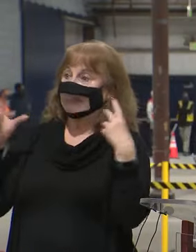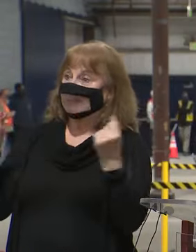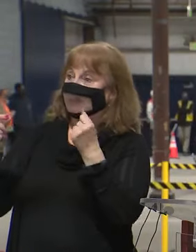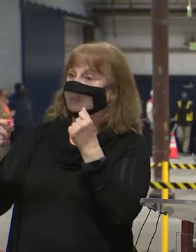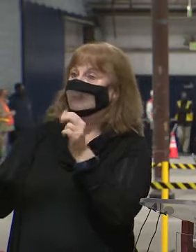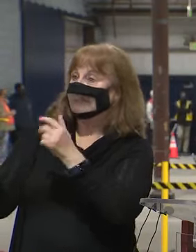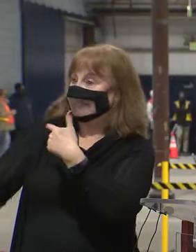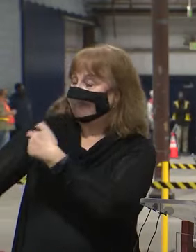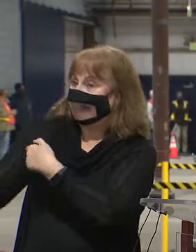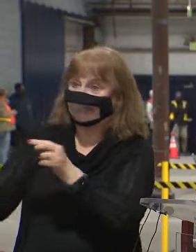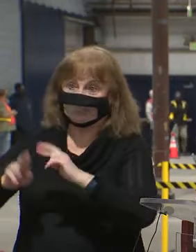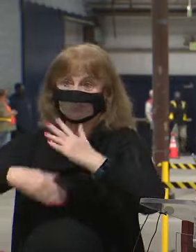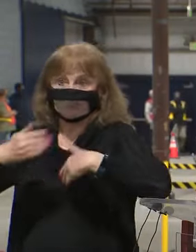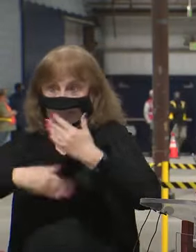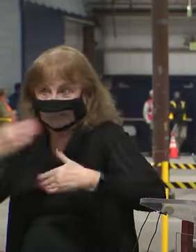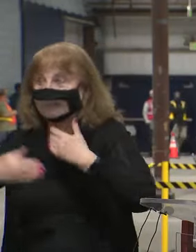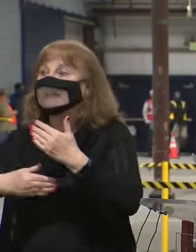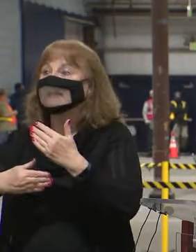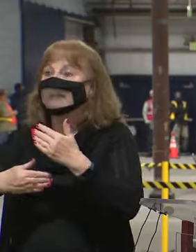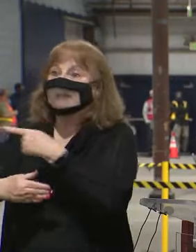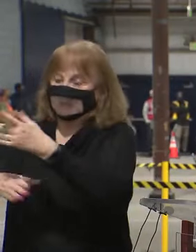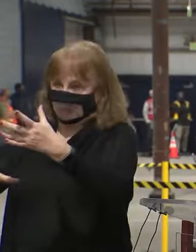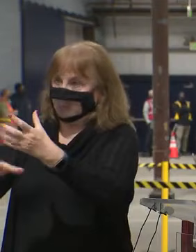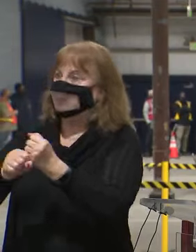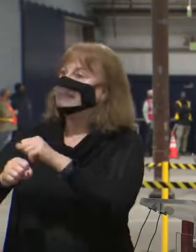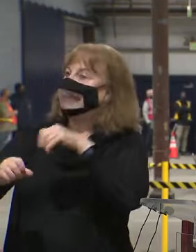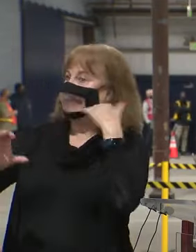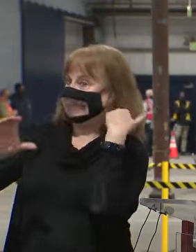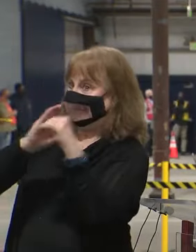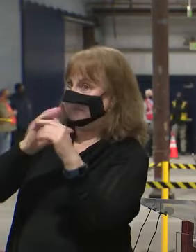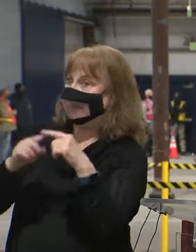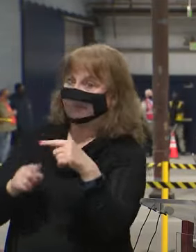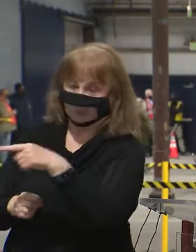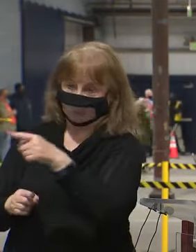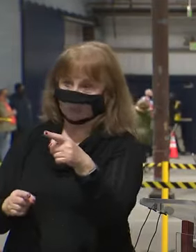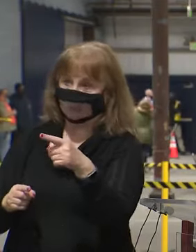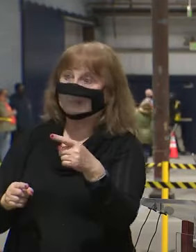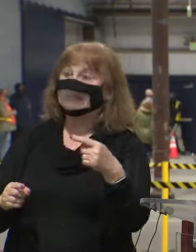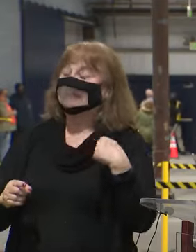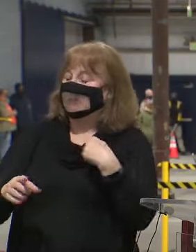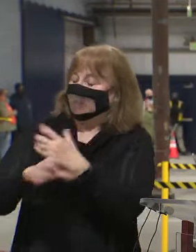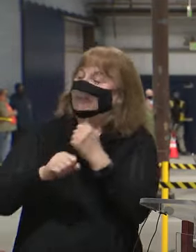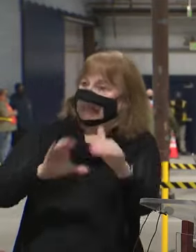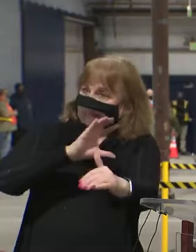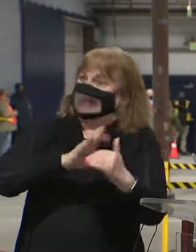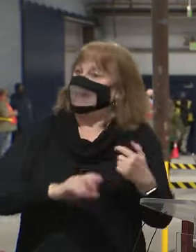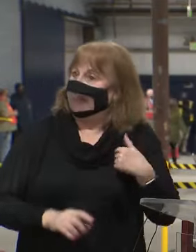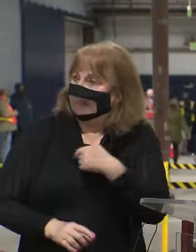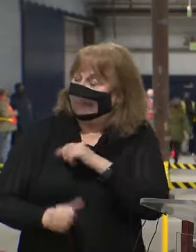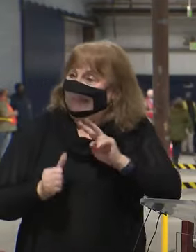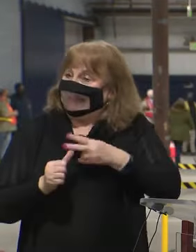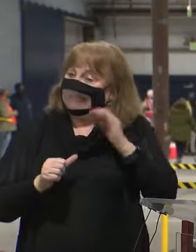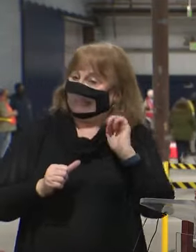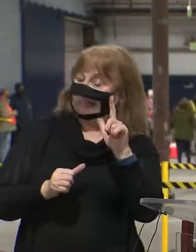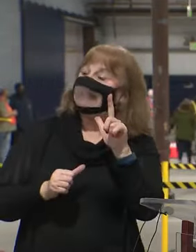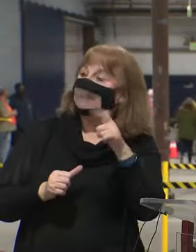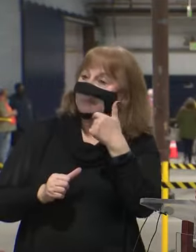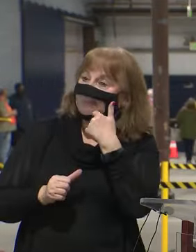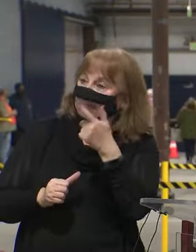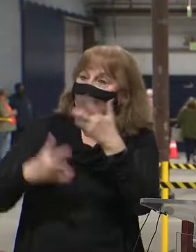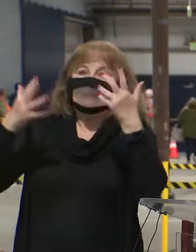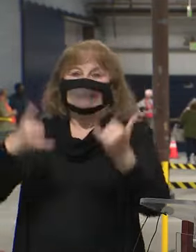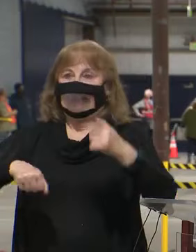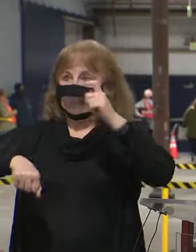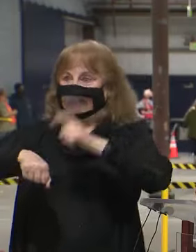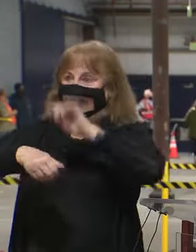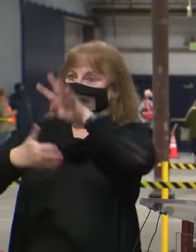as the vaccines are rolling in, you'll get another email. That's how we did it. The second email will tell you now's the